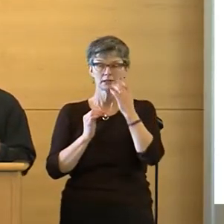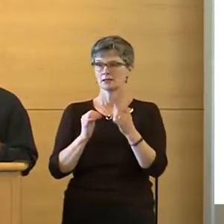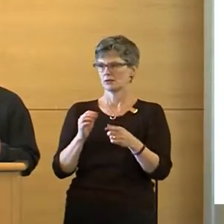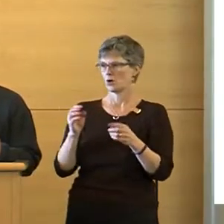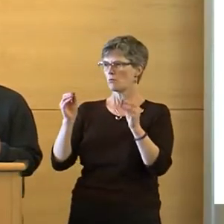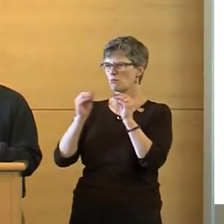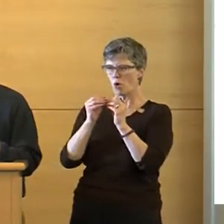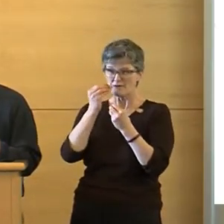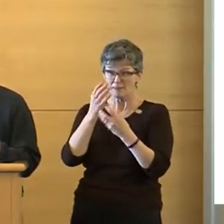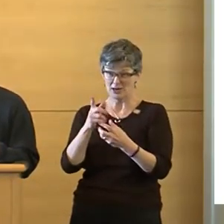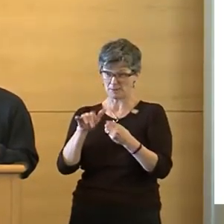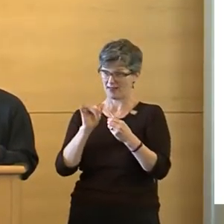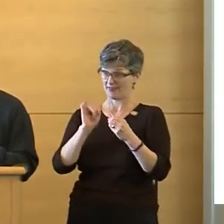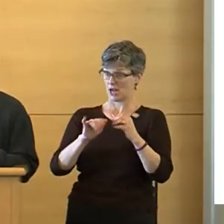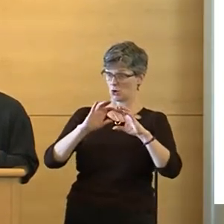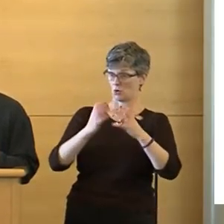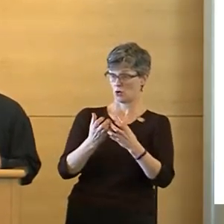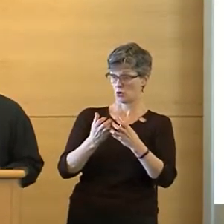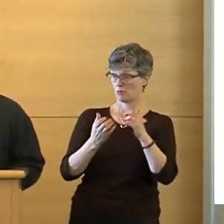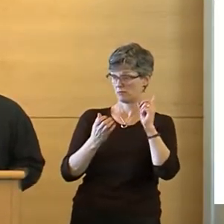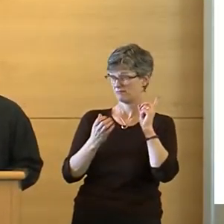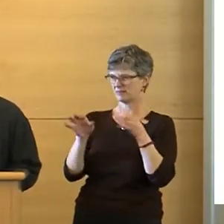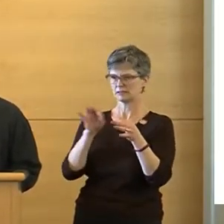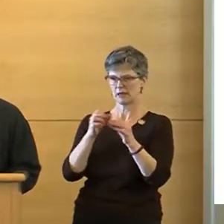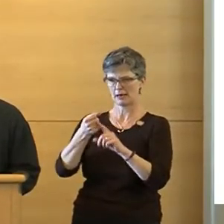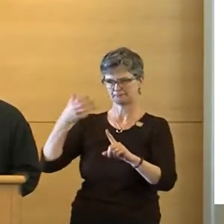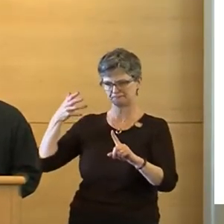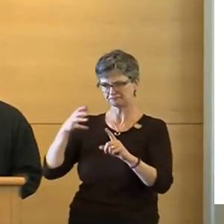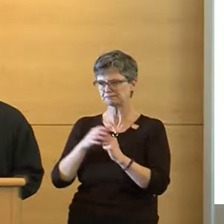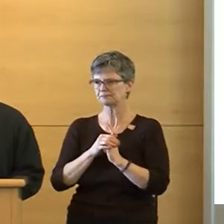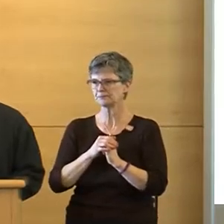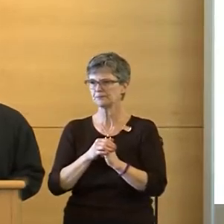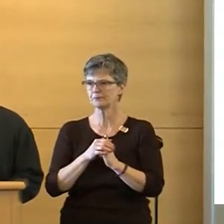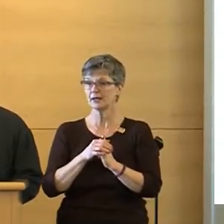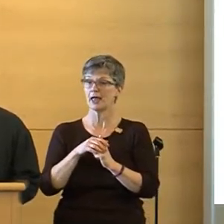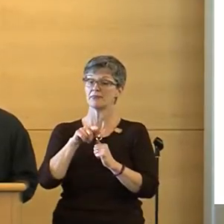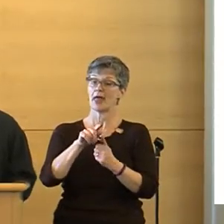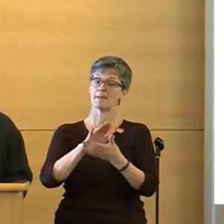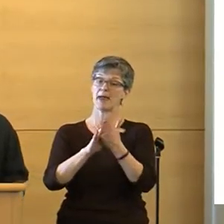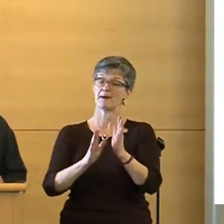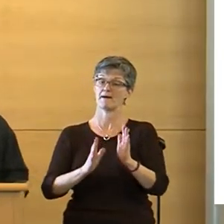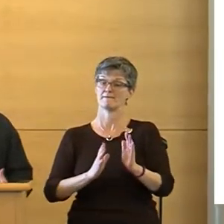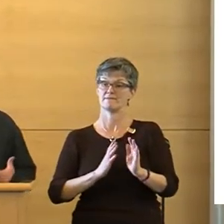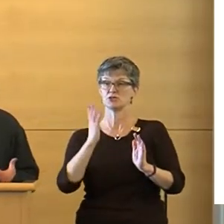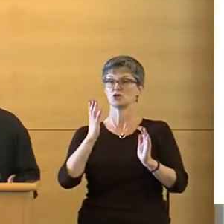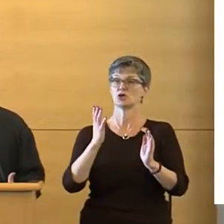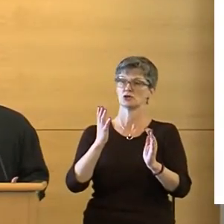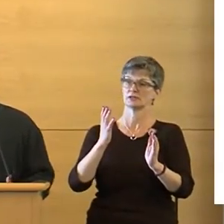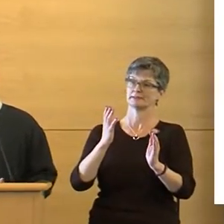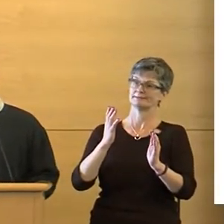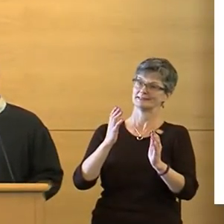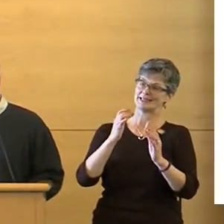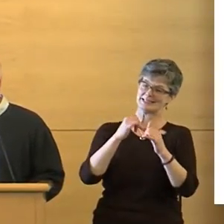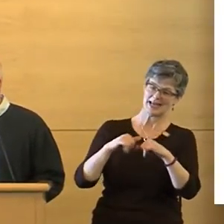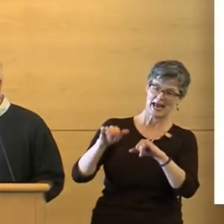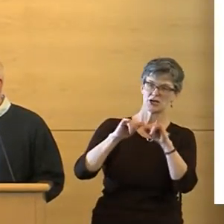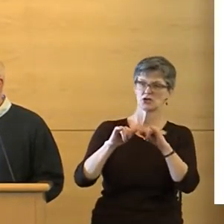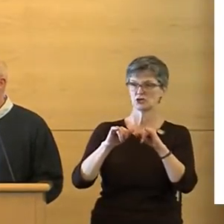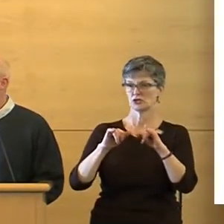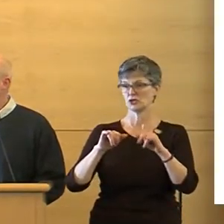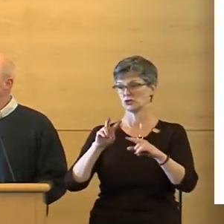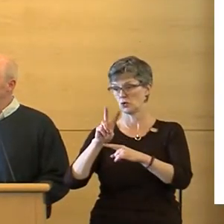are just some examples of how the W3C has integrated accessibility into their standards. A bit more